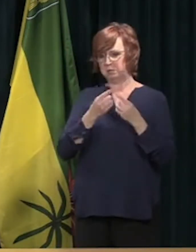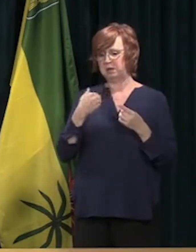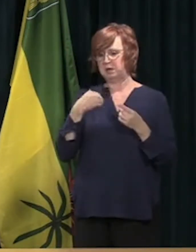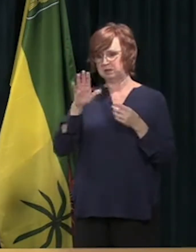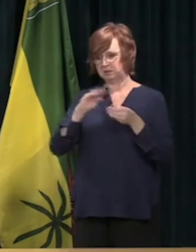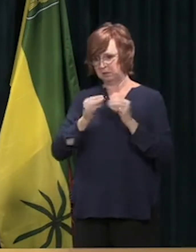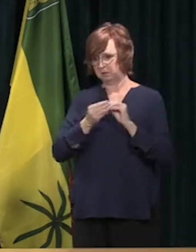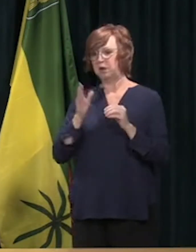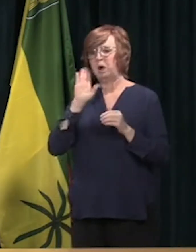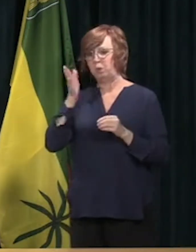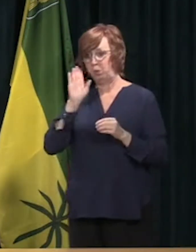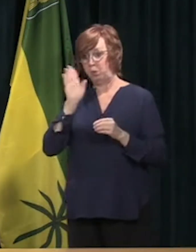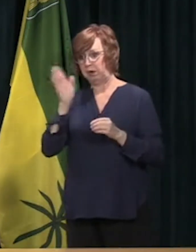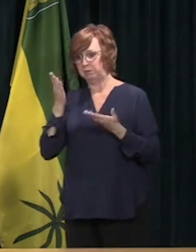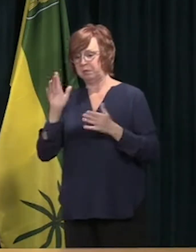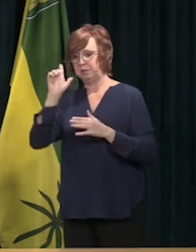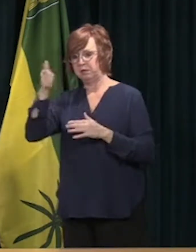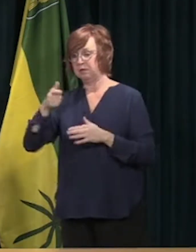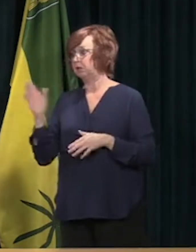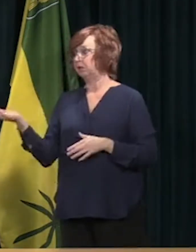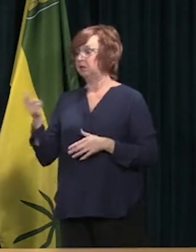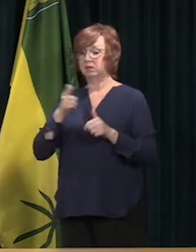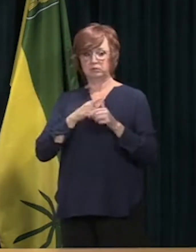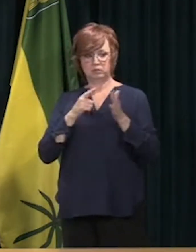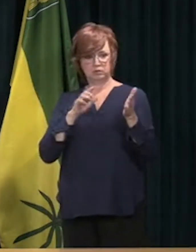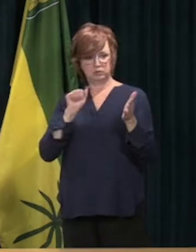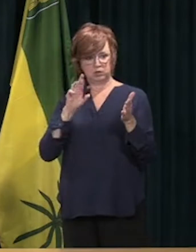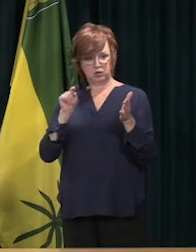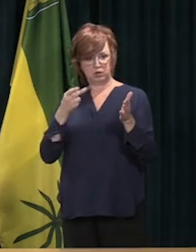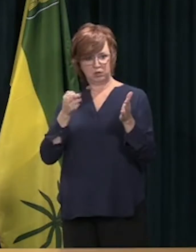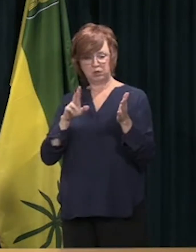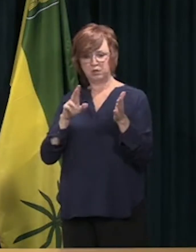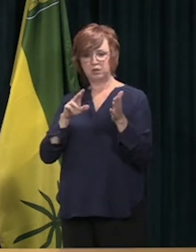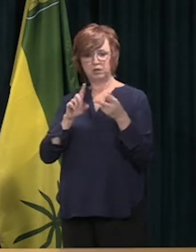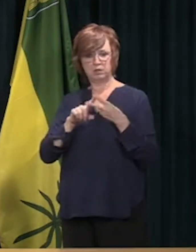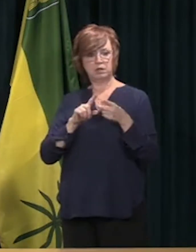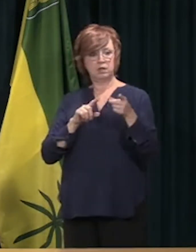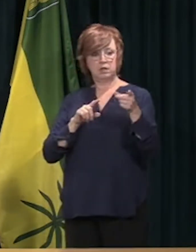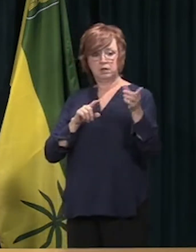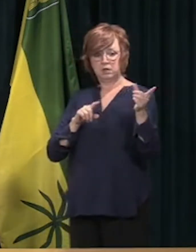investigation. Yeah. Arthur and then Lisa. Do you know more